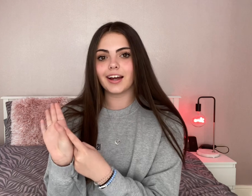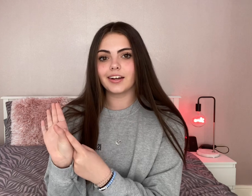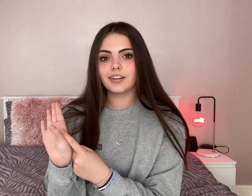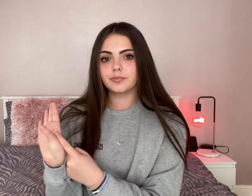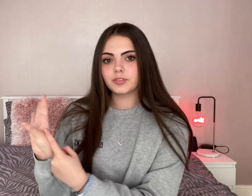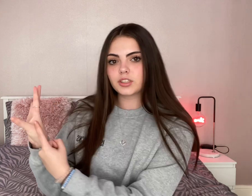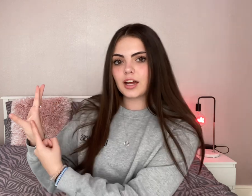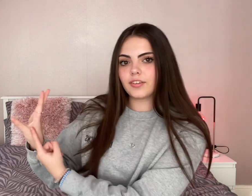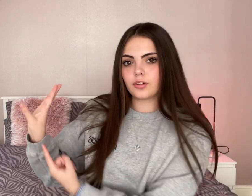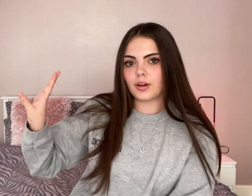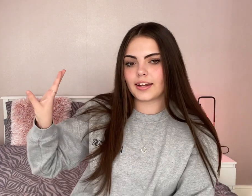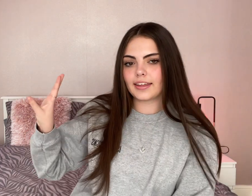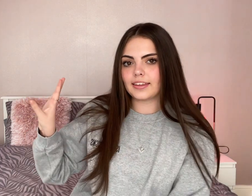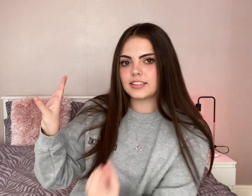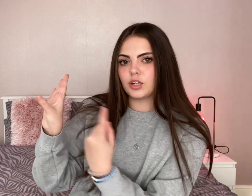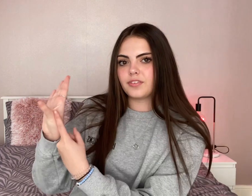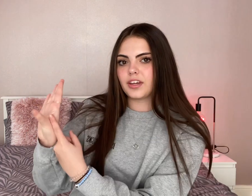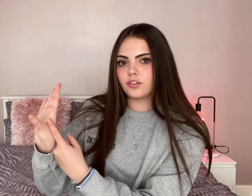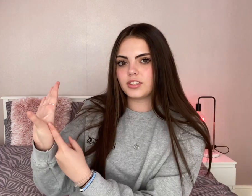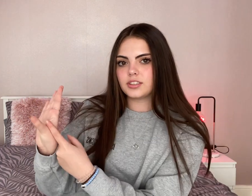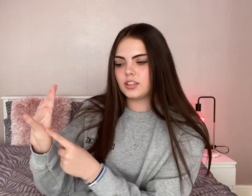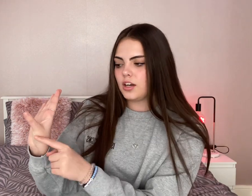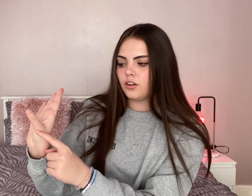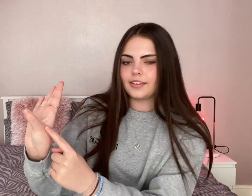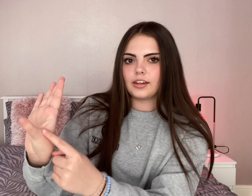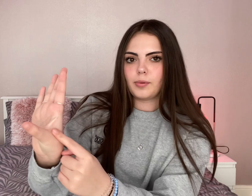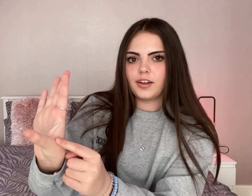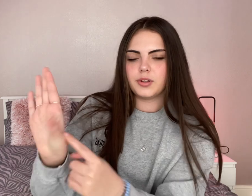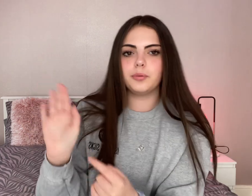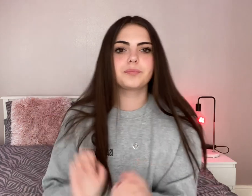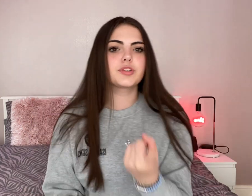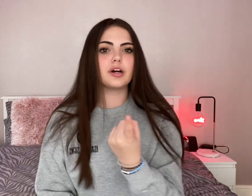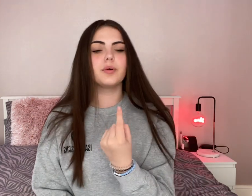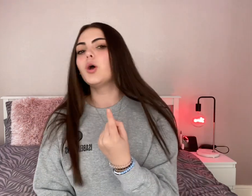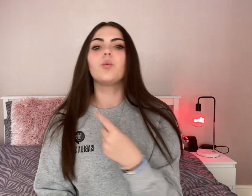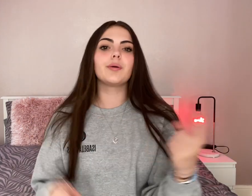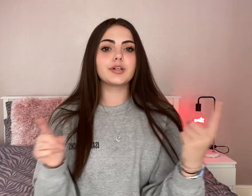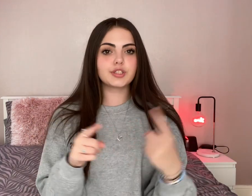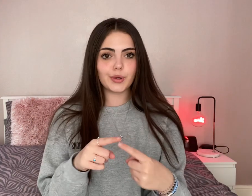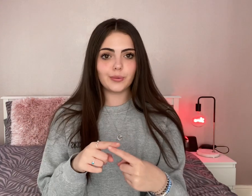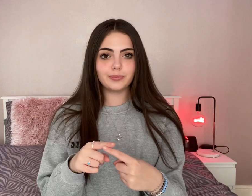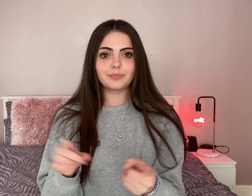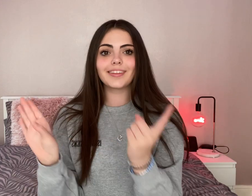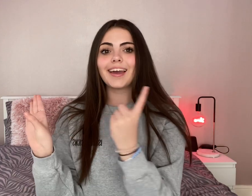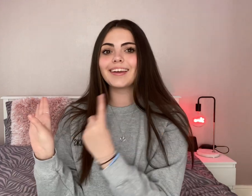we were too young. You're gonna have like your hand like this, and you're gonna put your finger on like the little part in the middle. So we were too